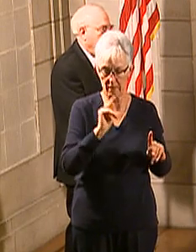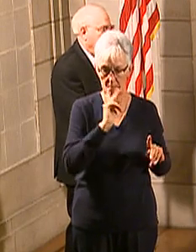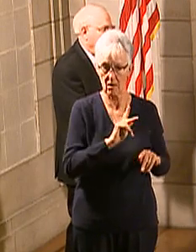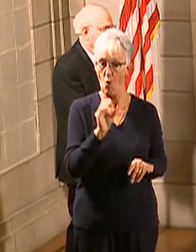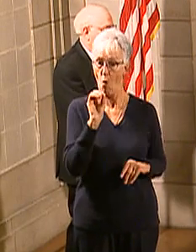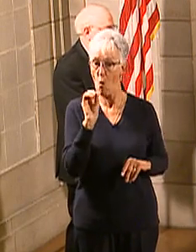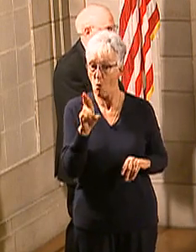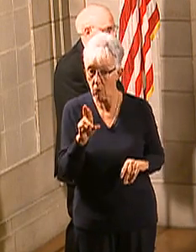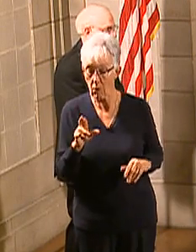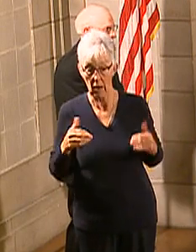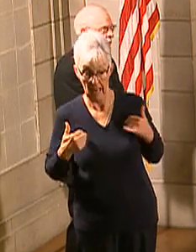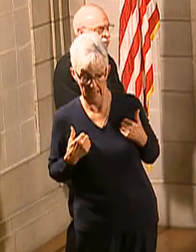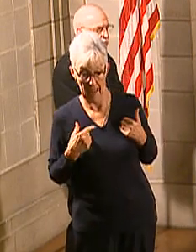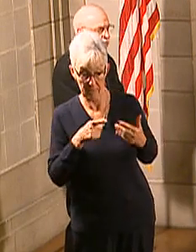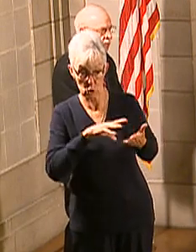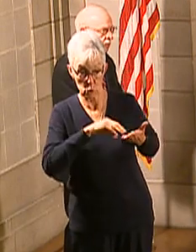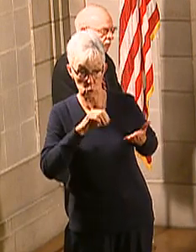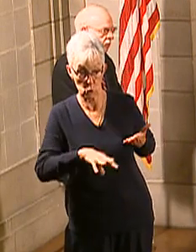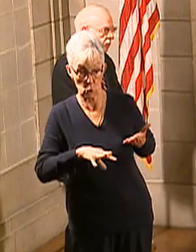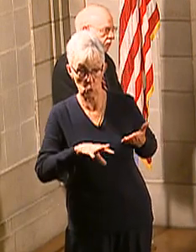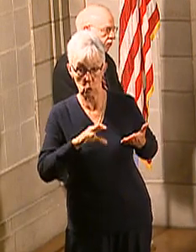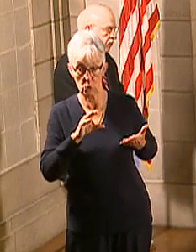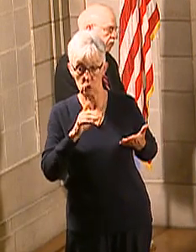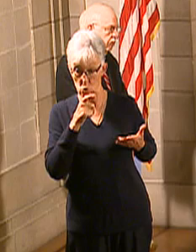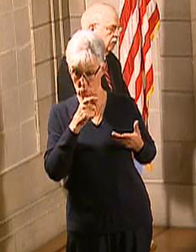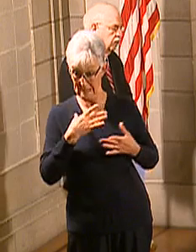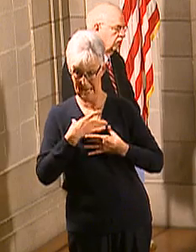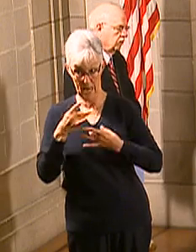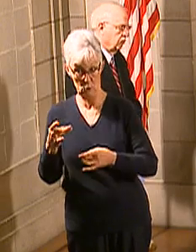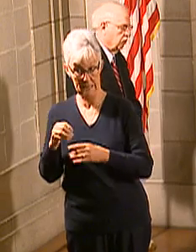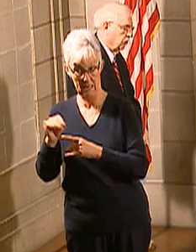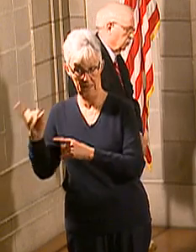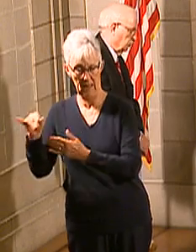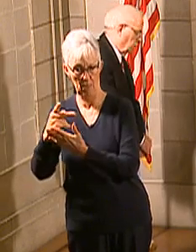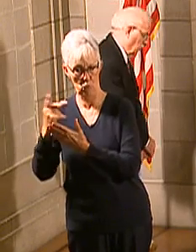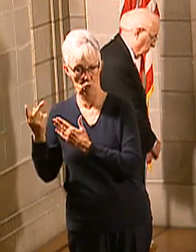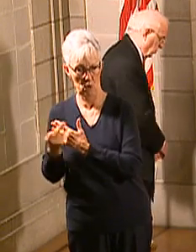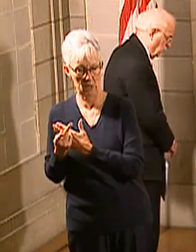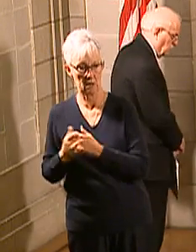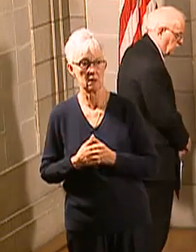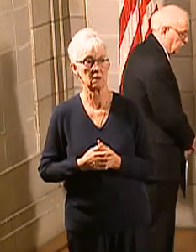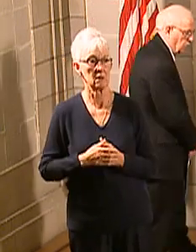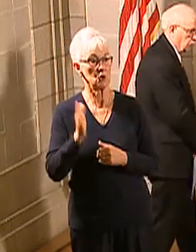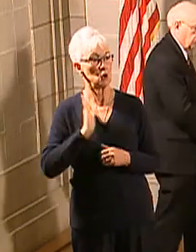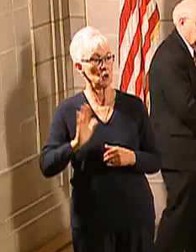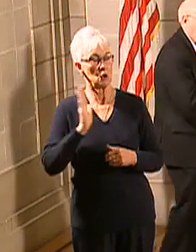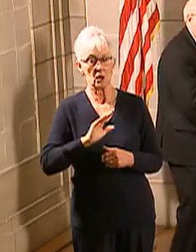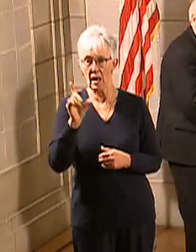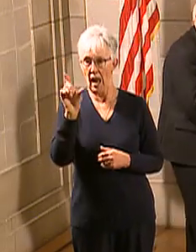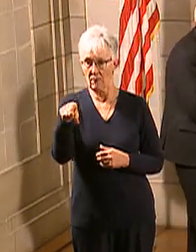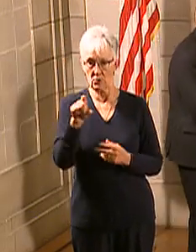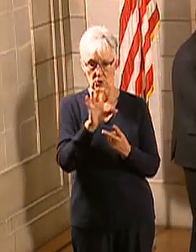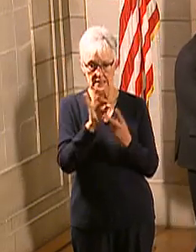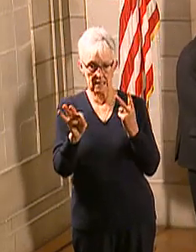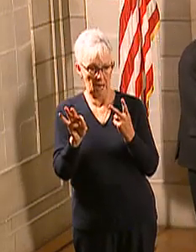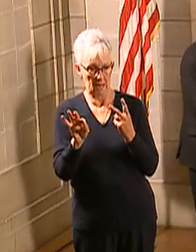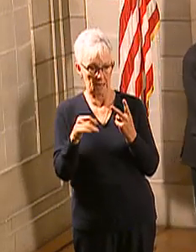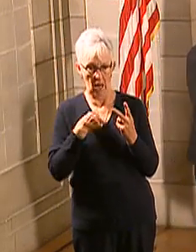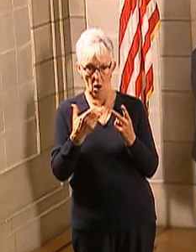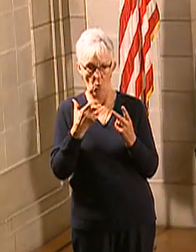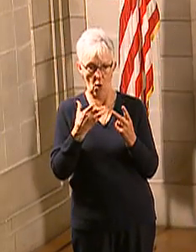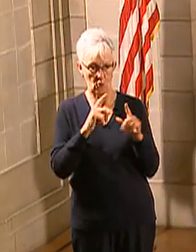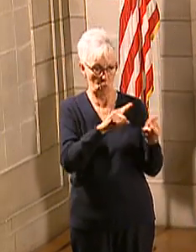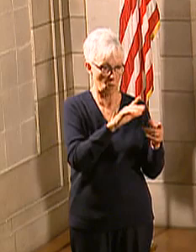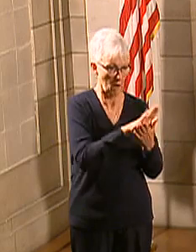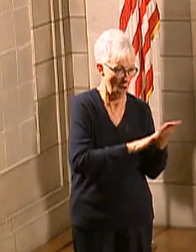or an employee that's interested in it. As I mentioned before, you used to be able to have to choose, do I want to go to college or do I want to go to work? Well, now you can do both.